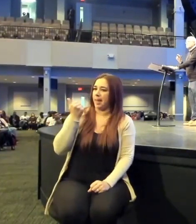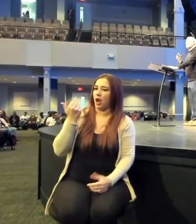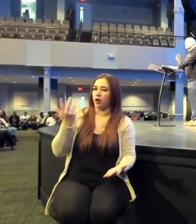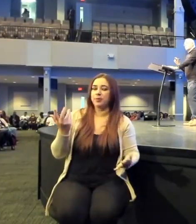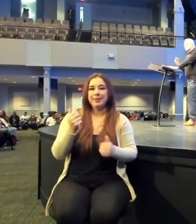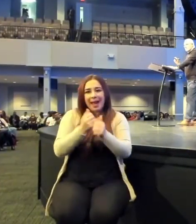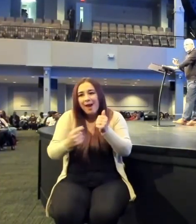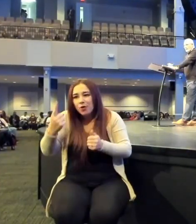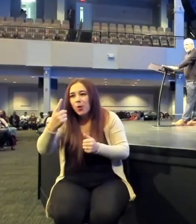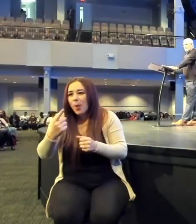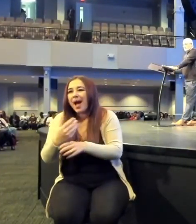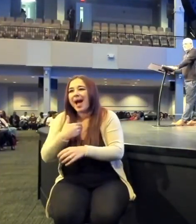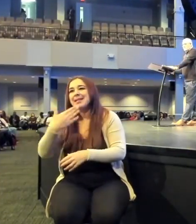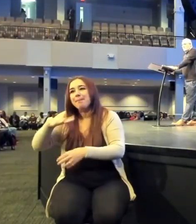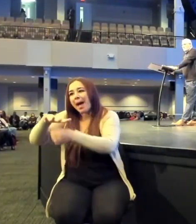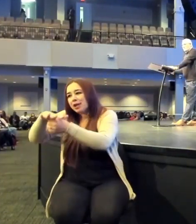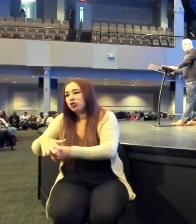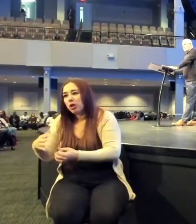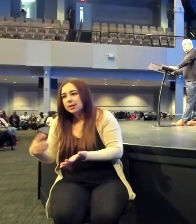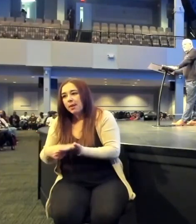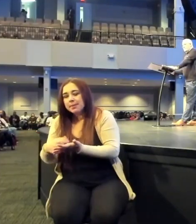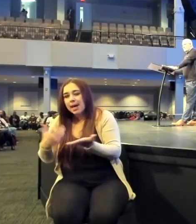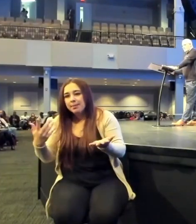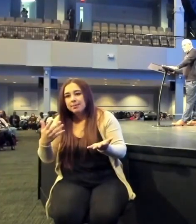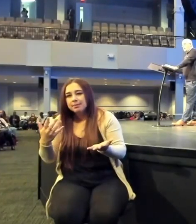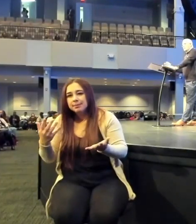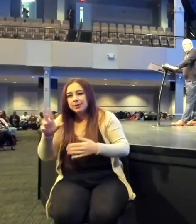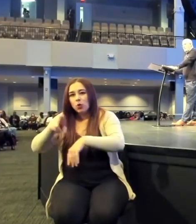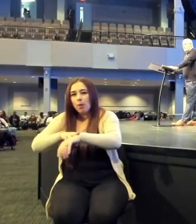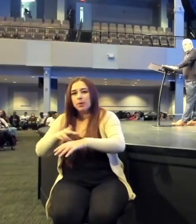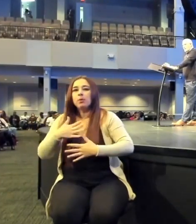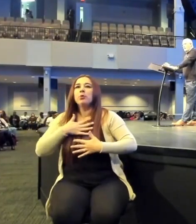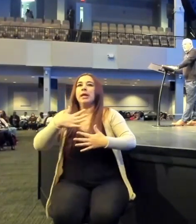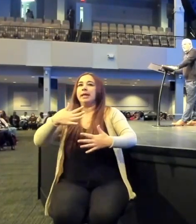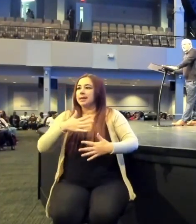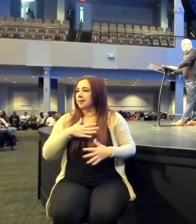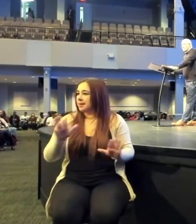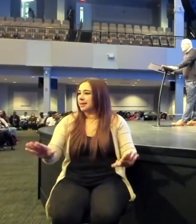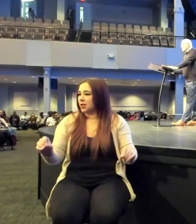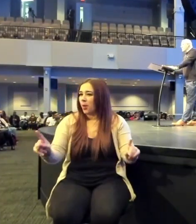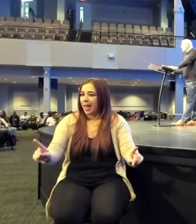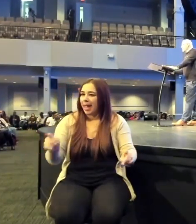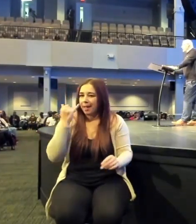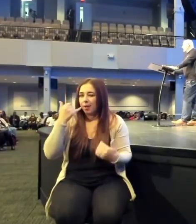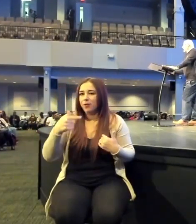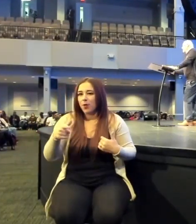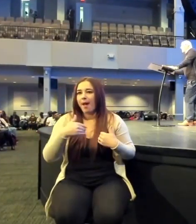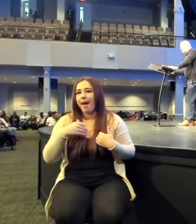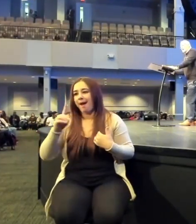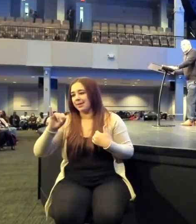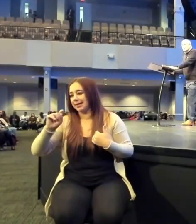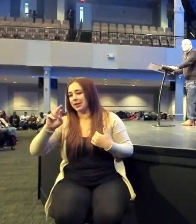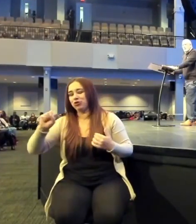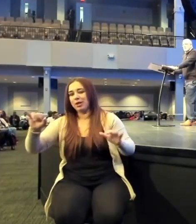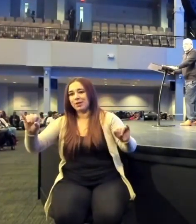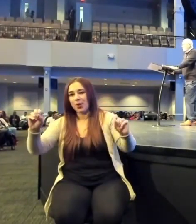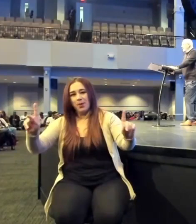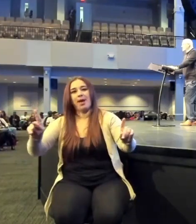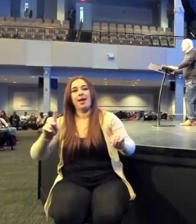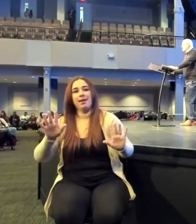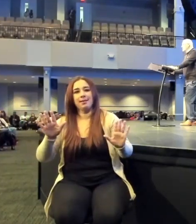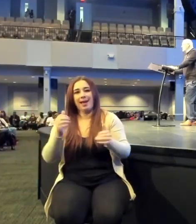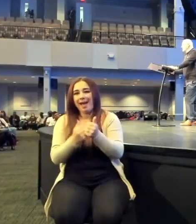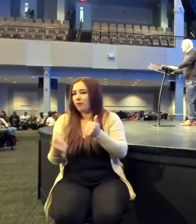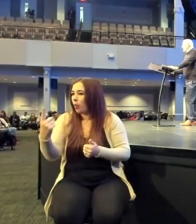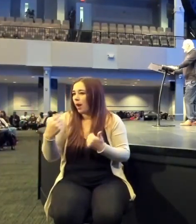everyone gets distressed at times. Just breathe for a moment. It's okay. Okay. Everybody gets distressed at